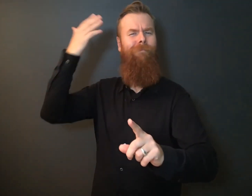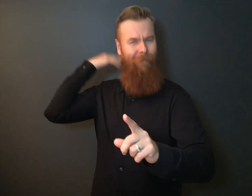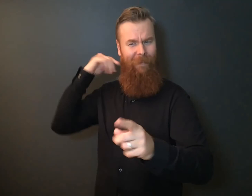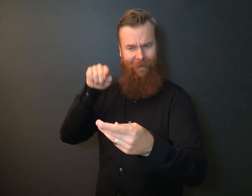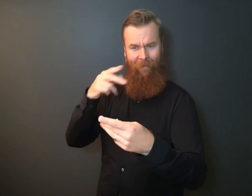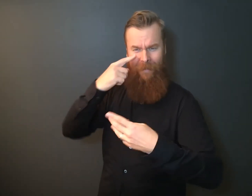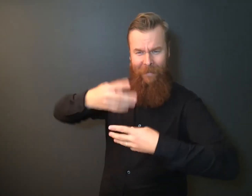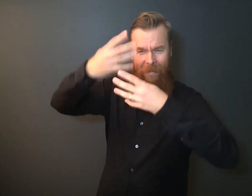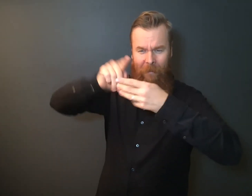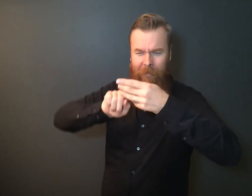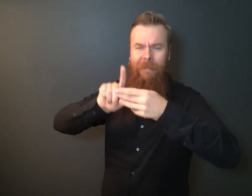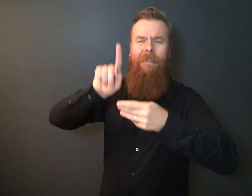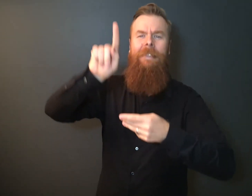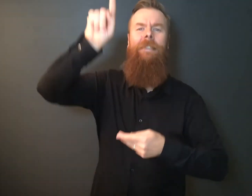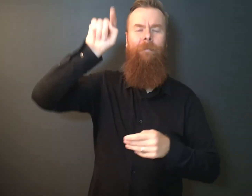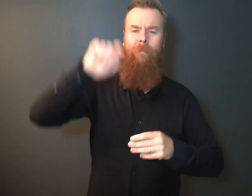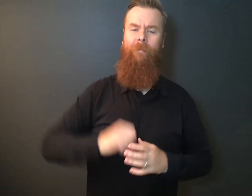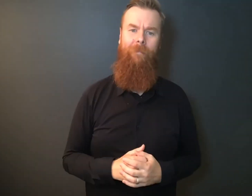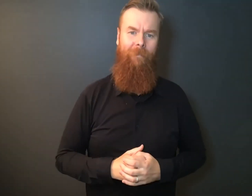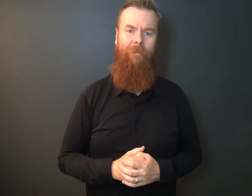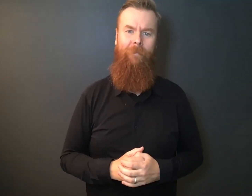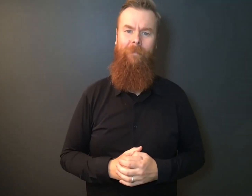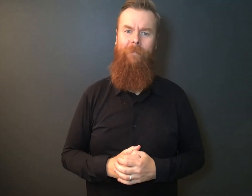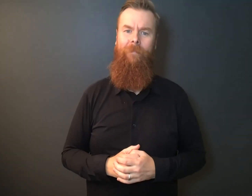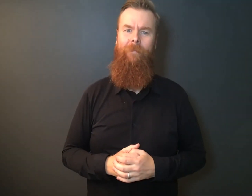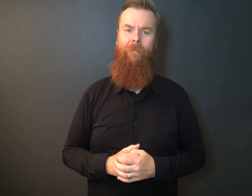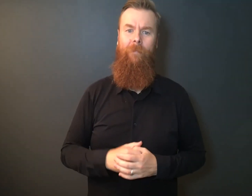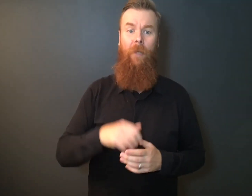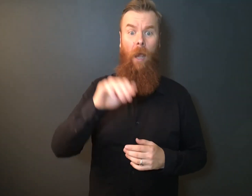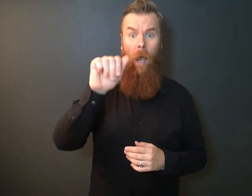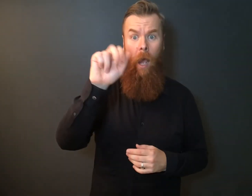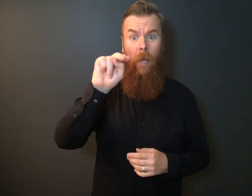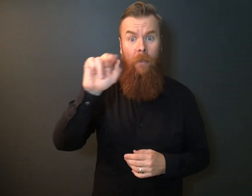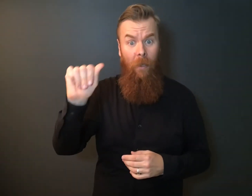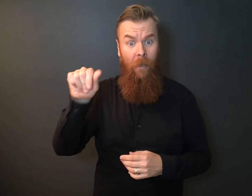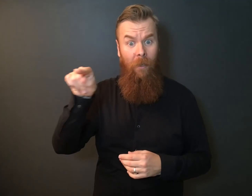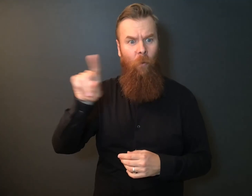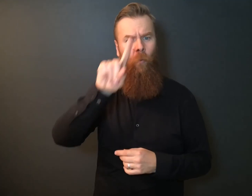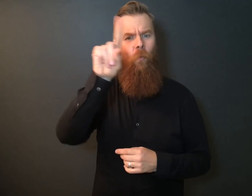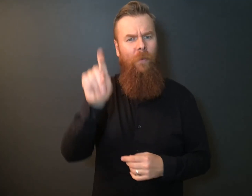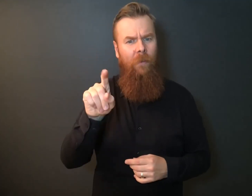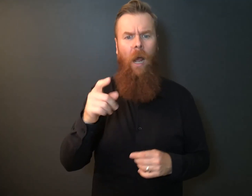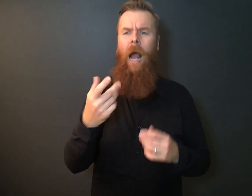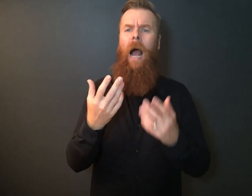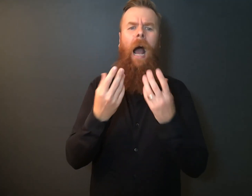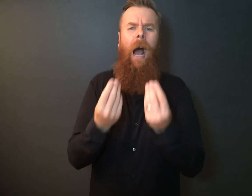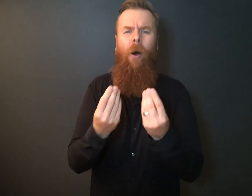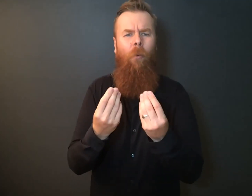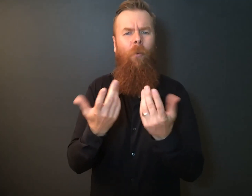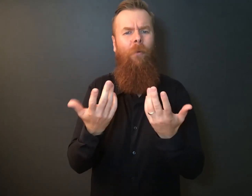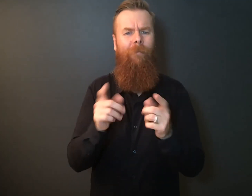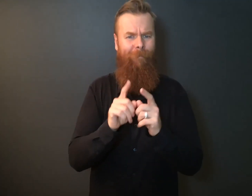in the chat was how would we be addressing issues related to media within the toolkit?